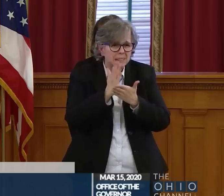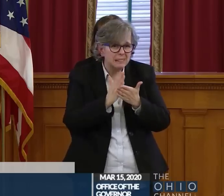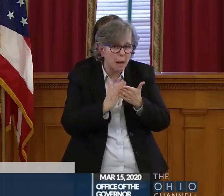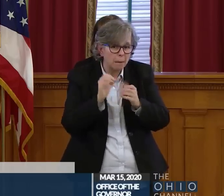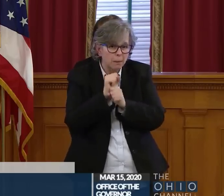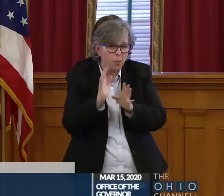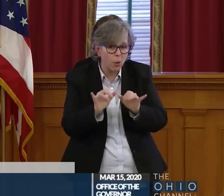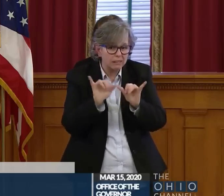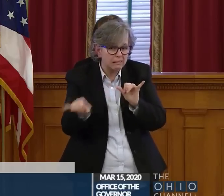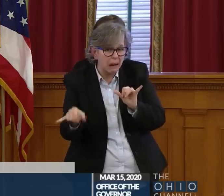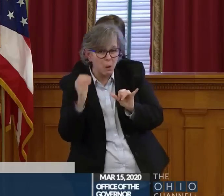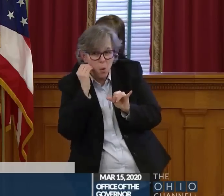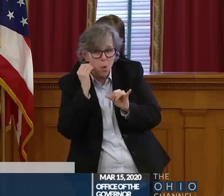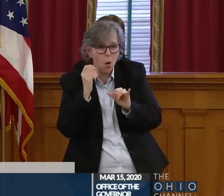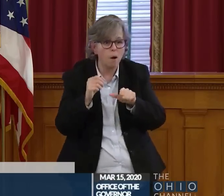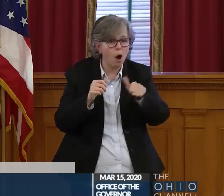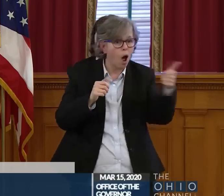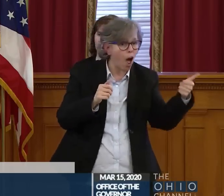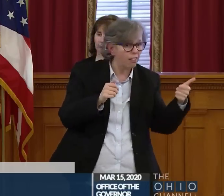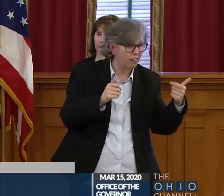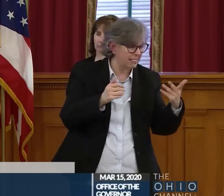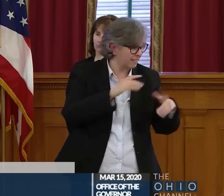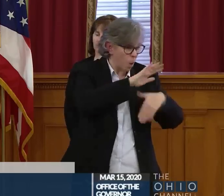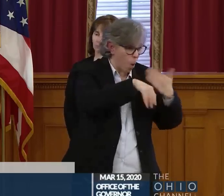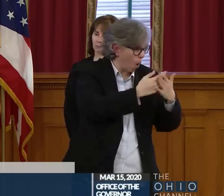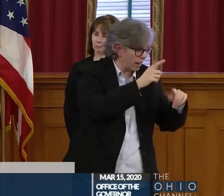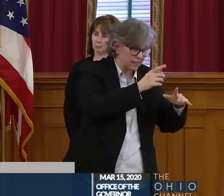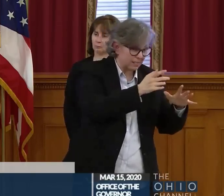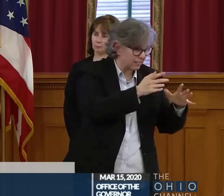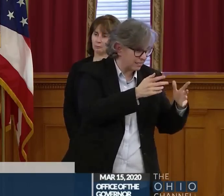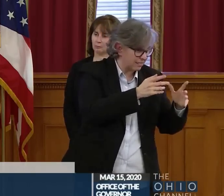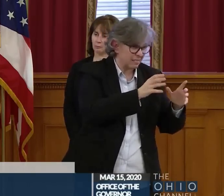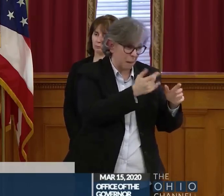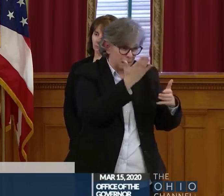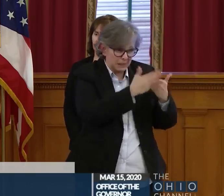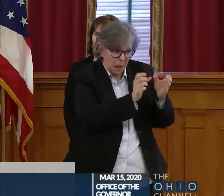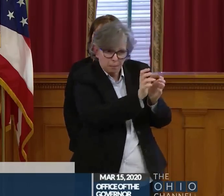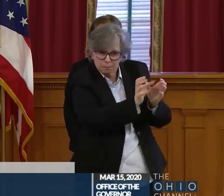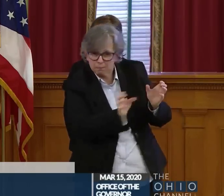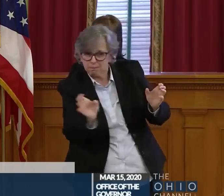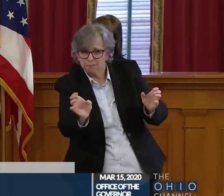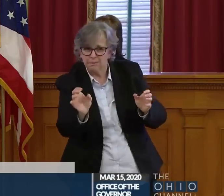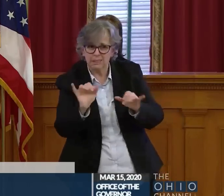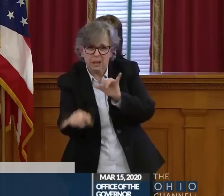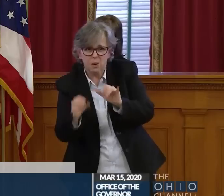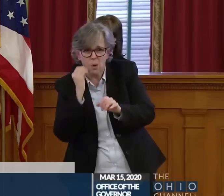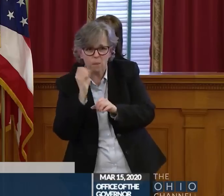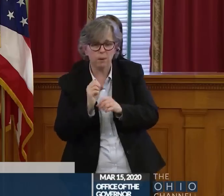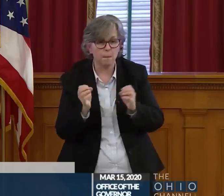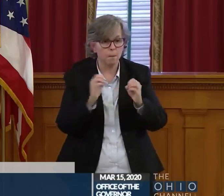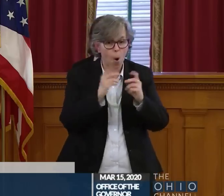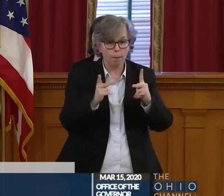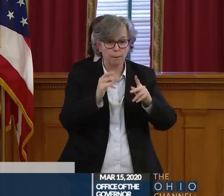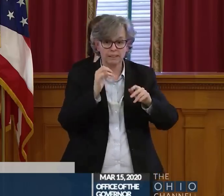home. The more we can get people into their homes, the more we can keep people from congregating,